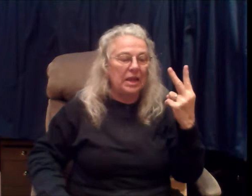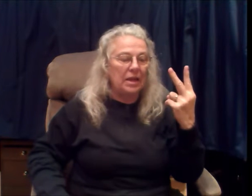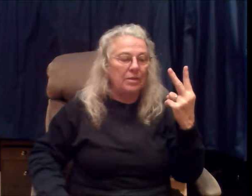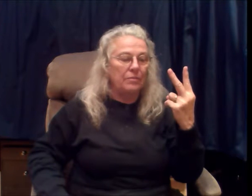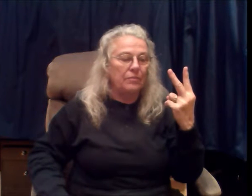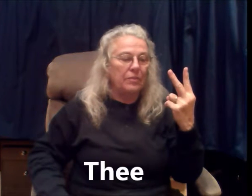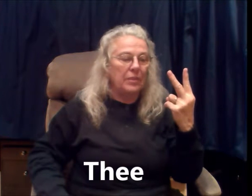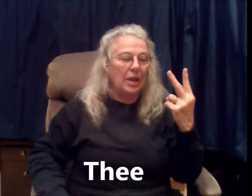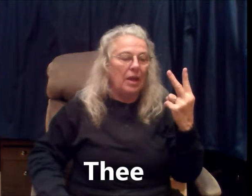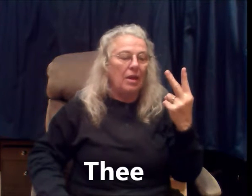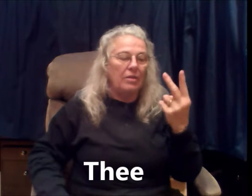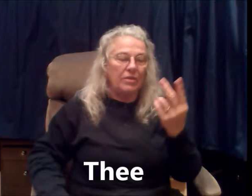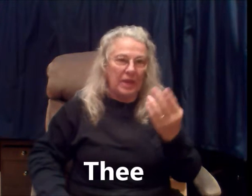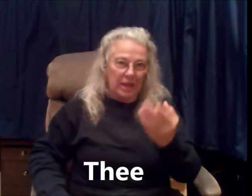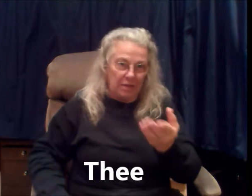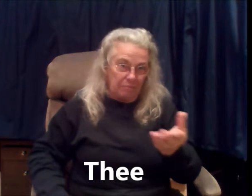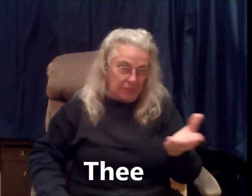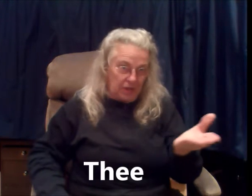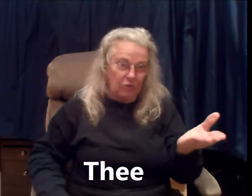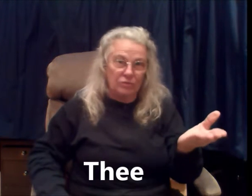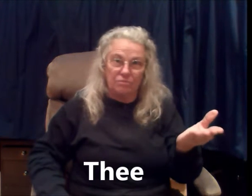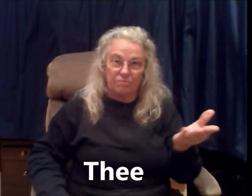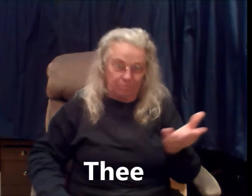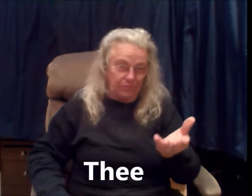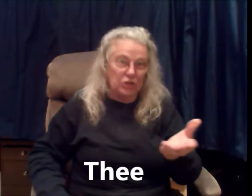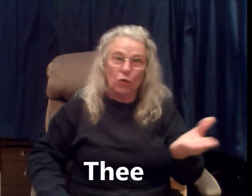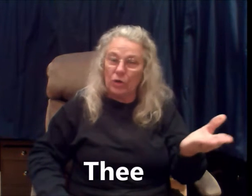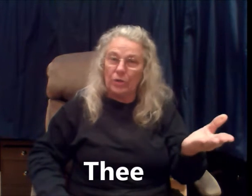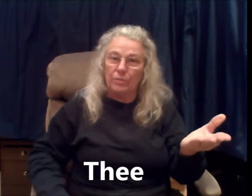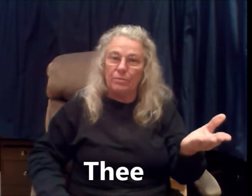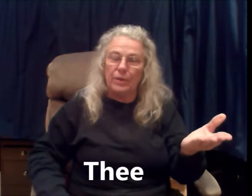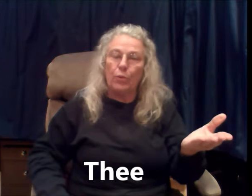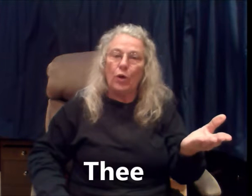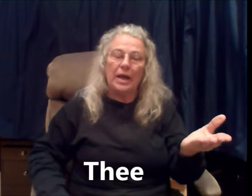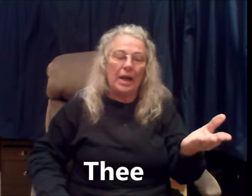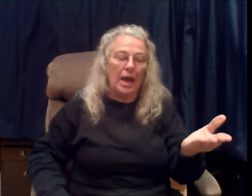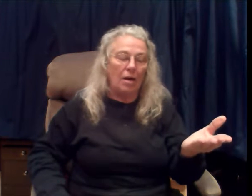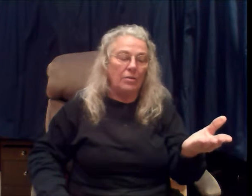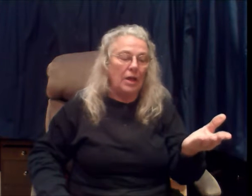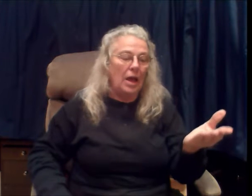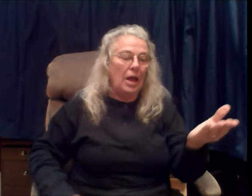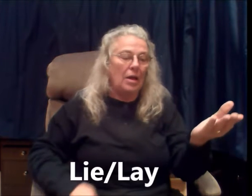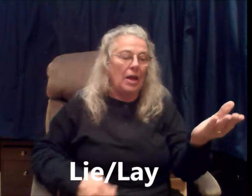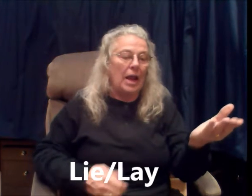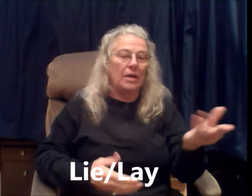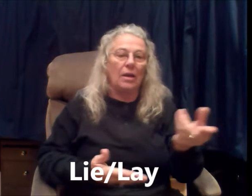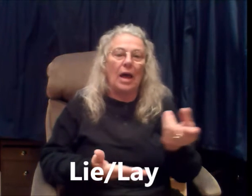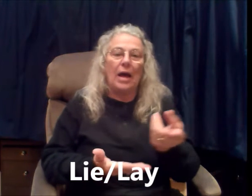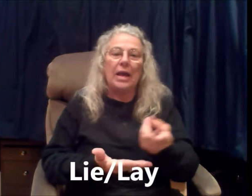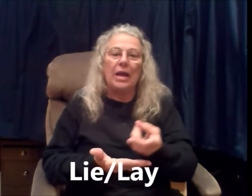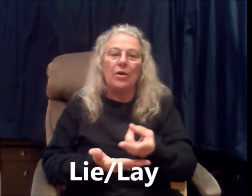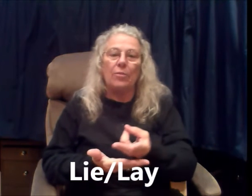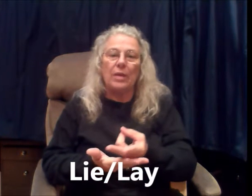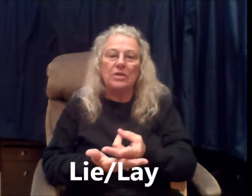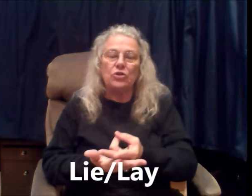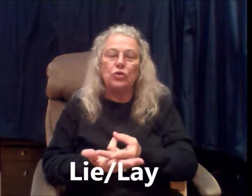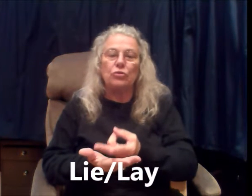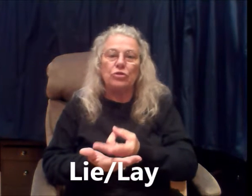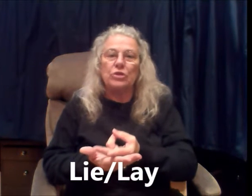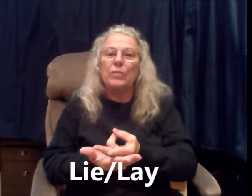See. The. And you're just going to be pointing out. And lie here means to just